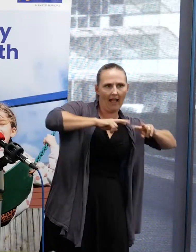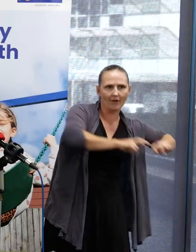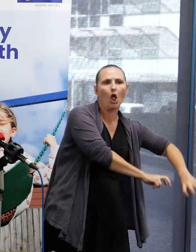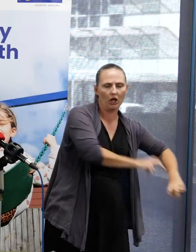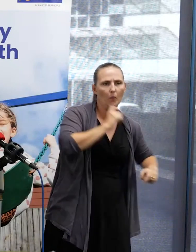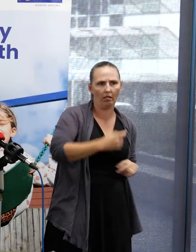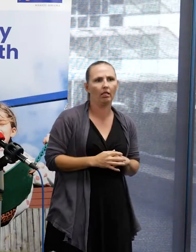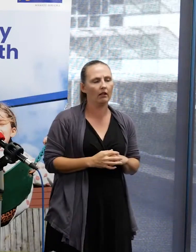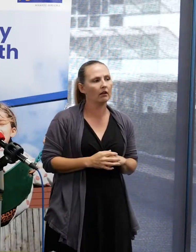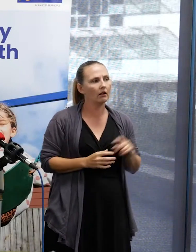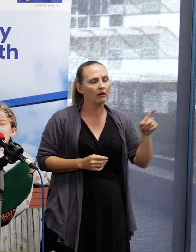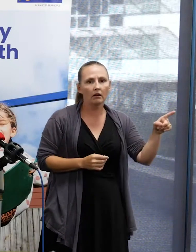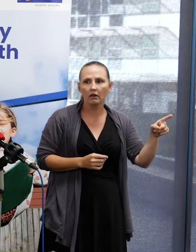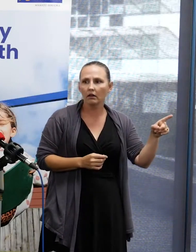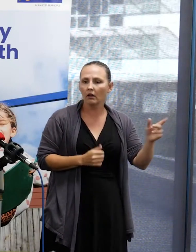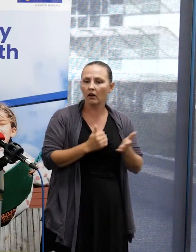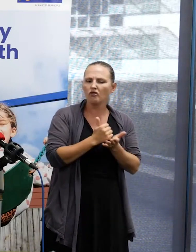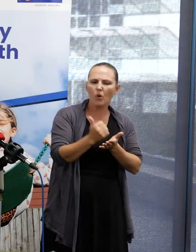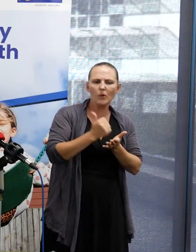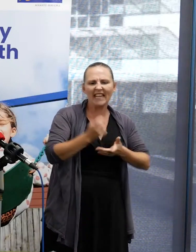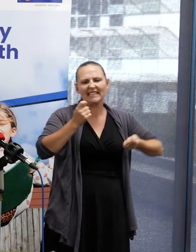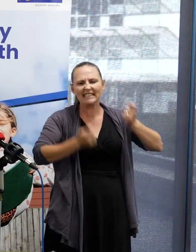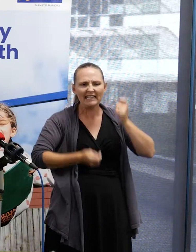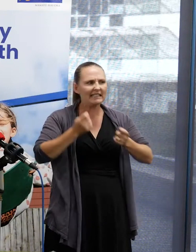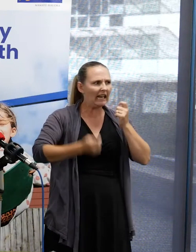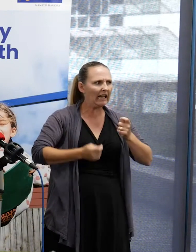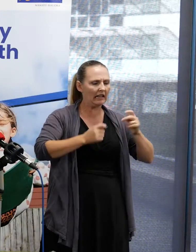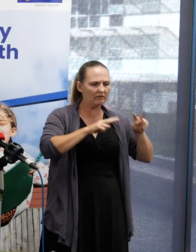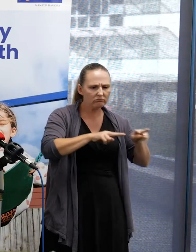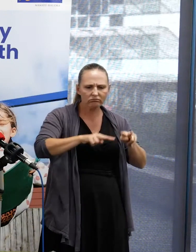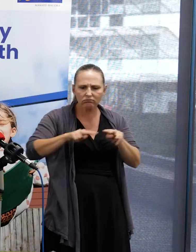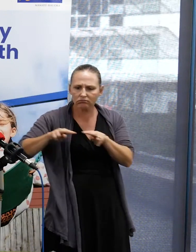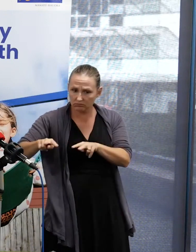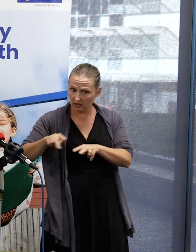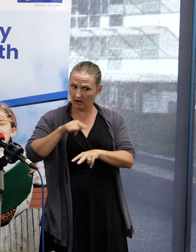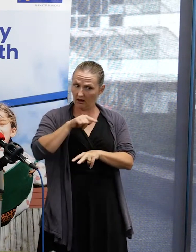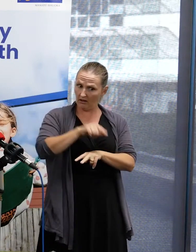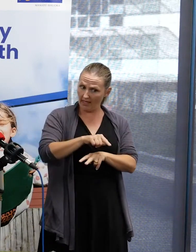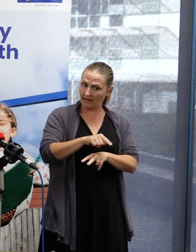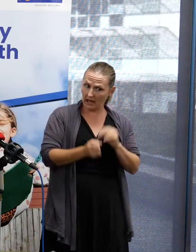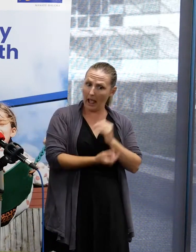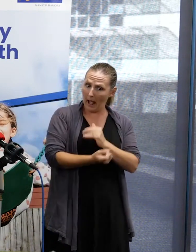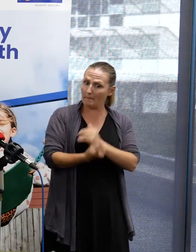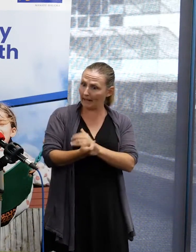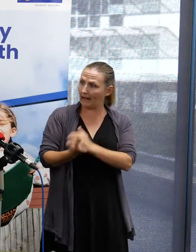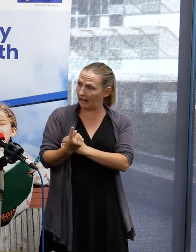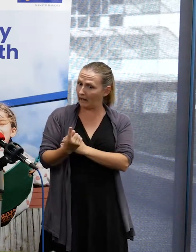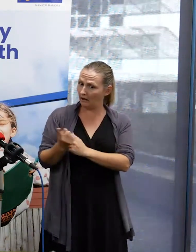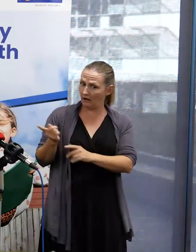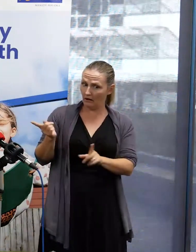routine testing, whatever the word you want to use for it, surveillance, whatever, the routine testing is occurring as you'd expect at these facilities at the moment?